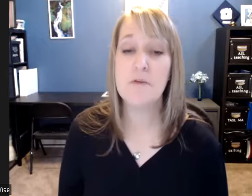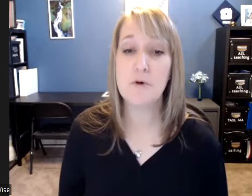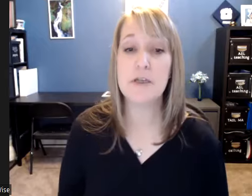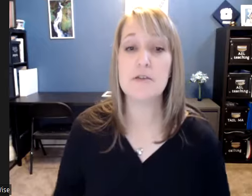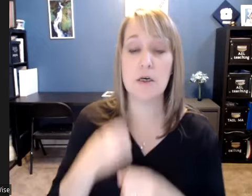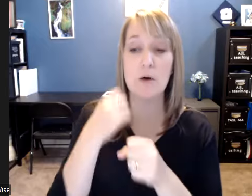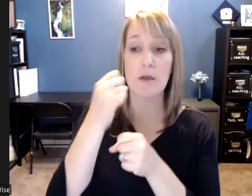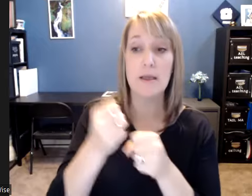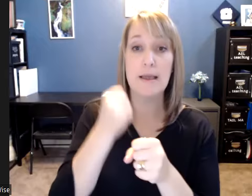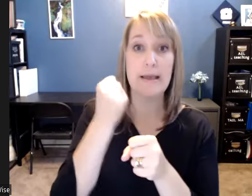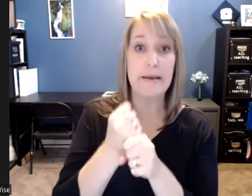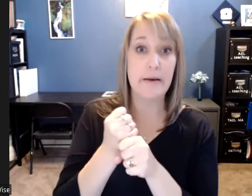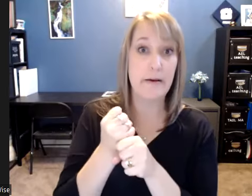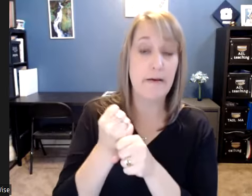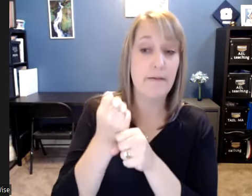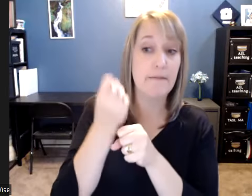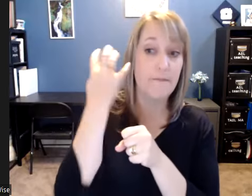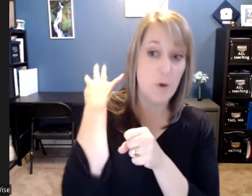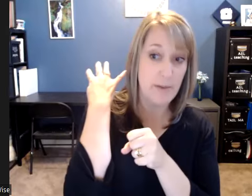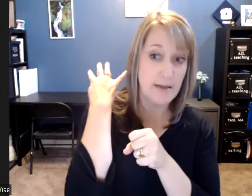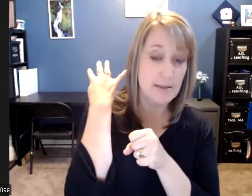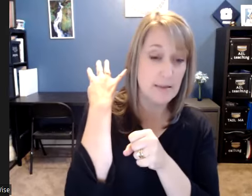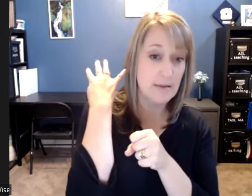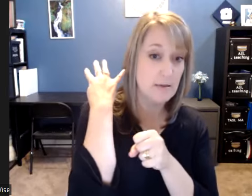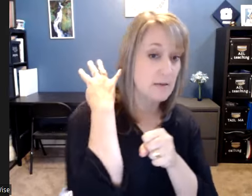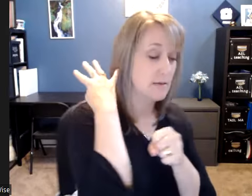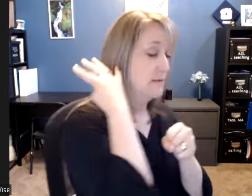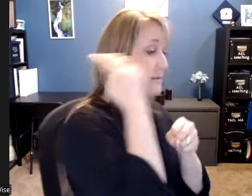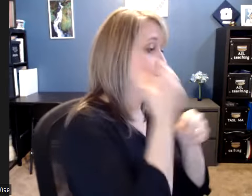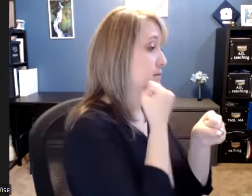4 years ago, year 4 passed.